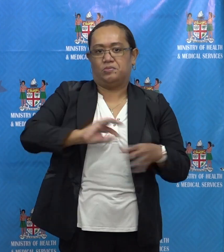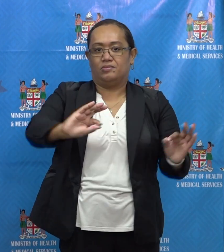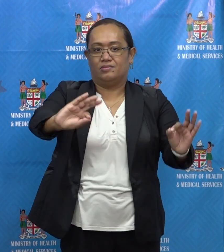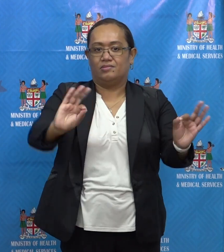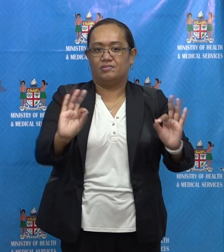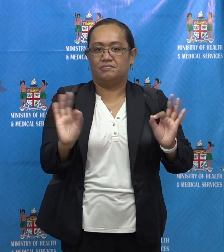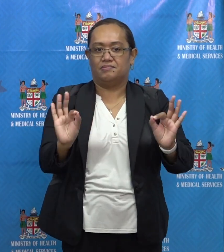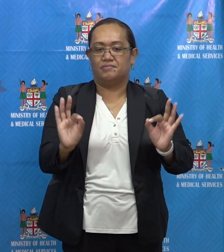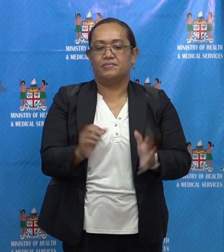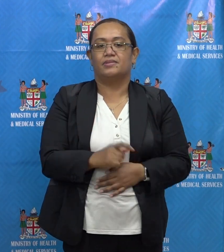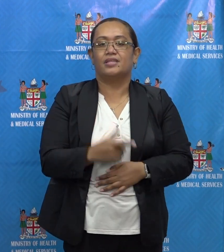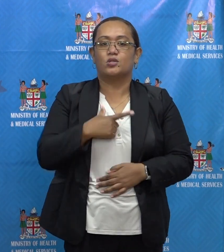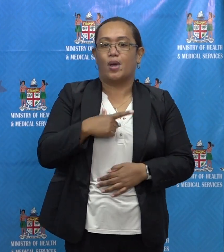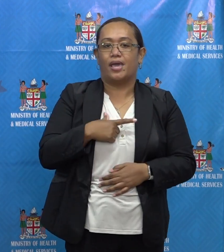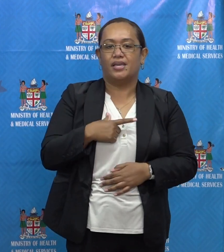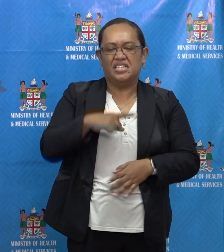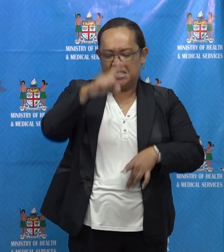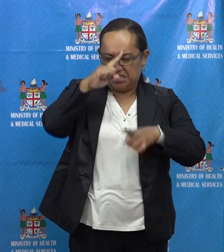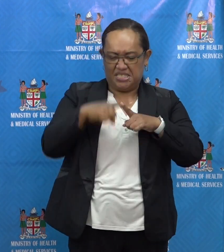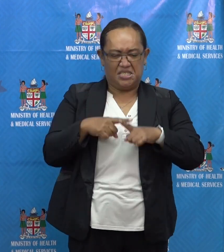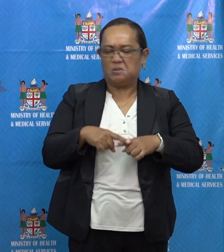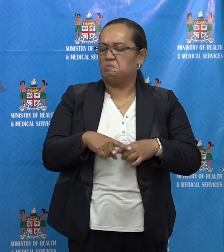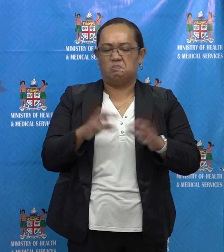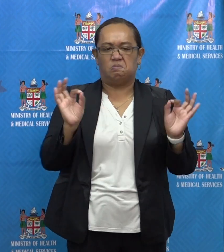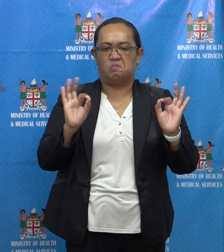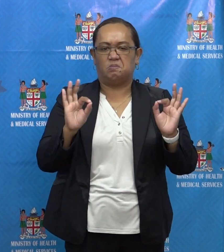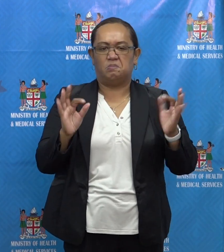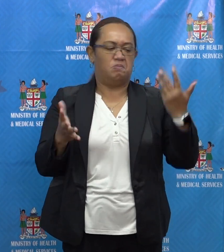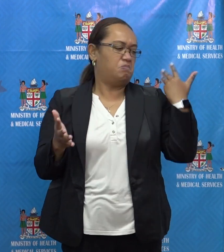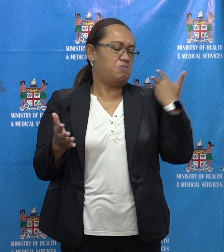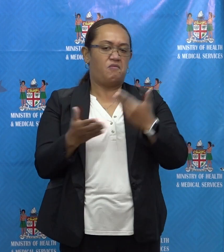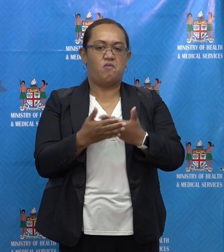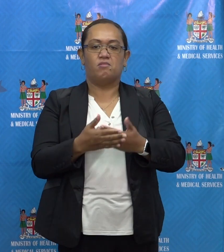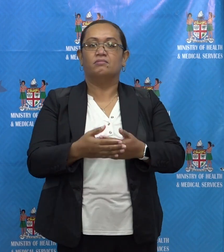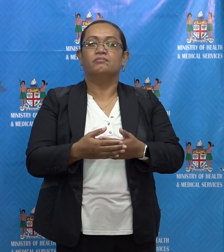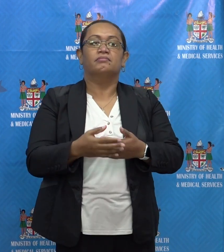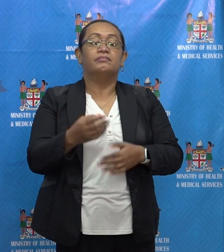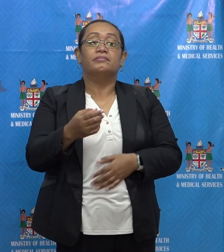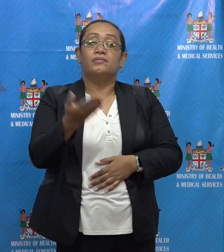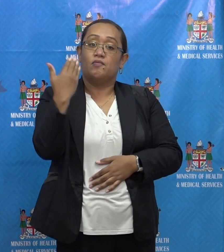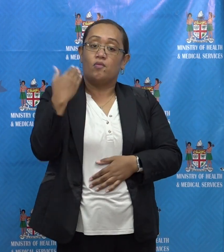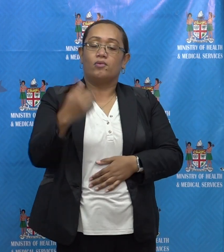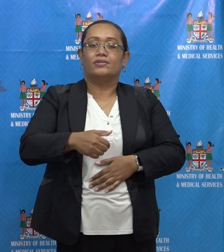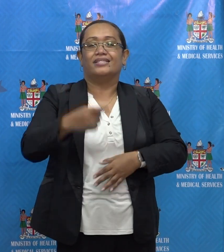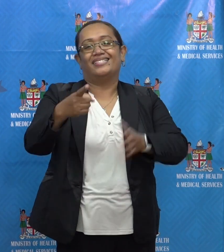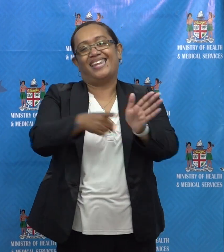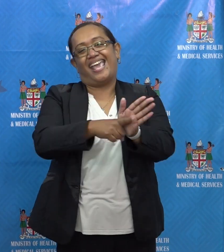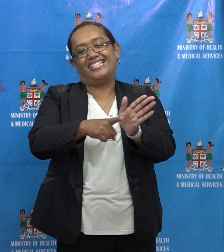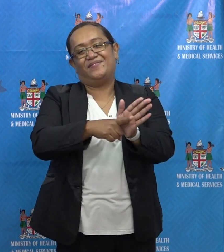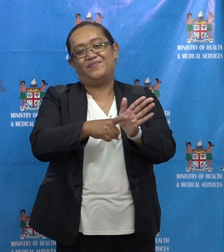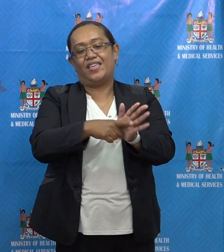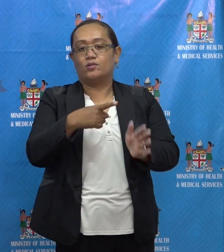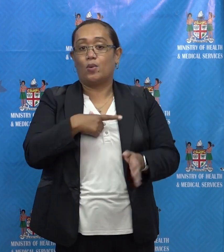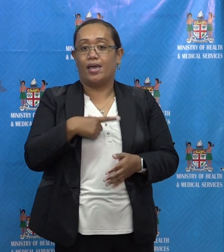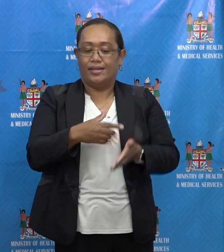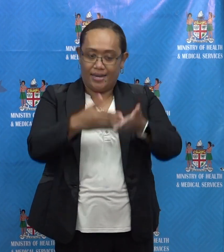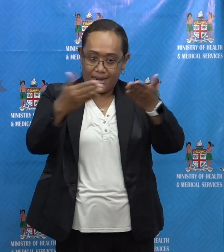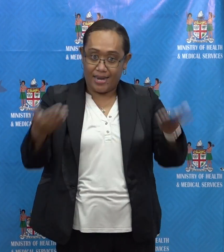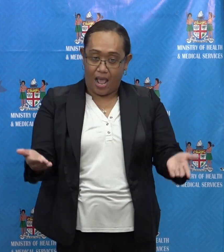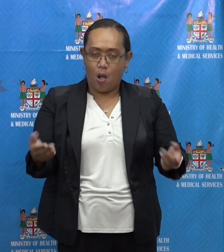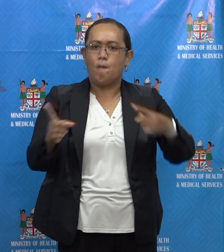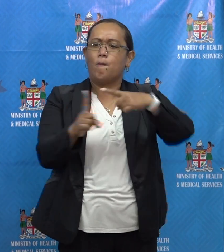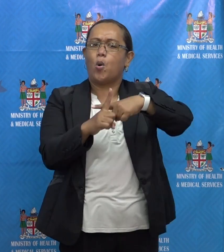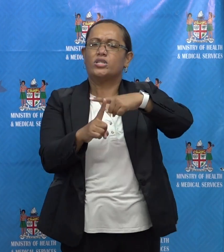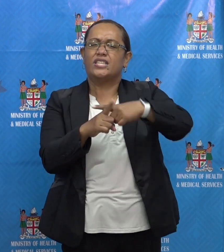and we know that because they had no symptoms at the time and were negative on their first test when they entered quarantine. They only tested